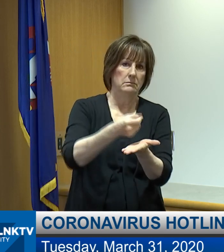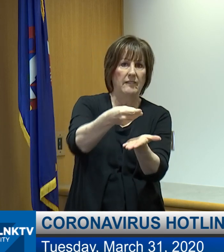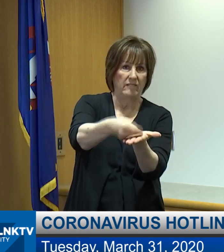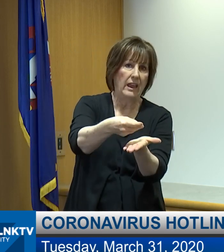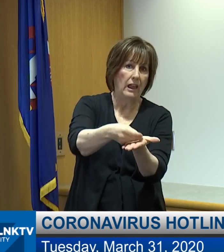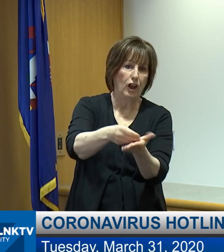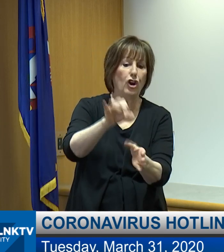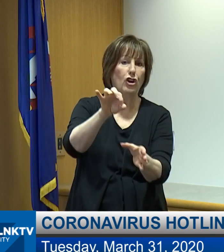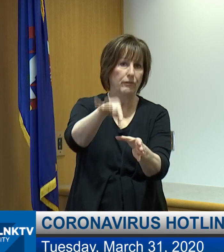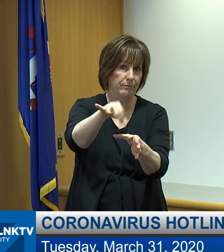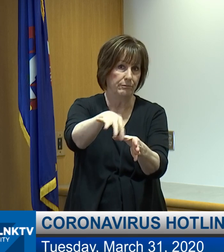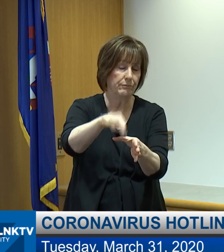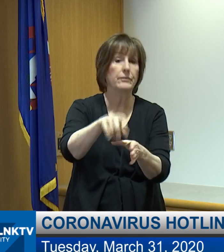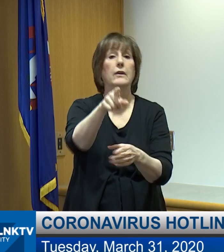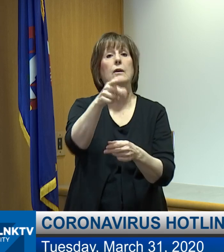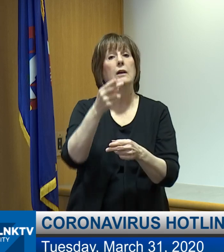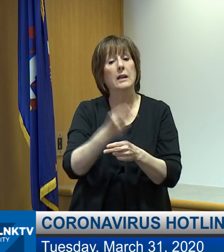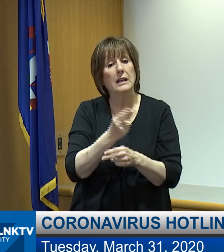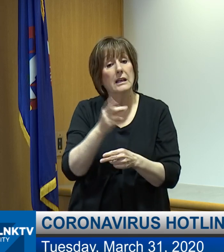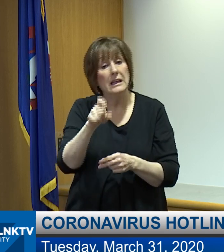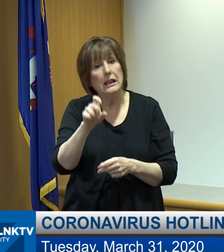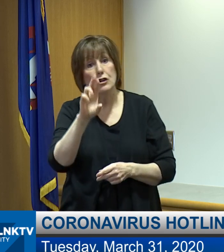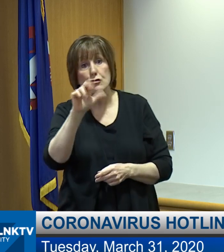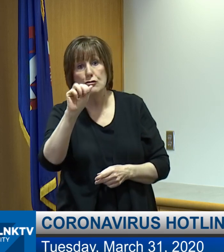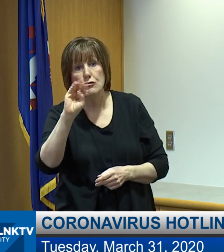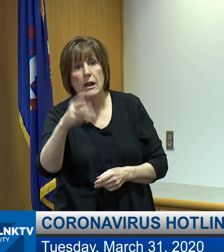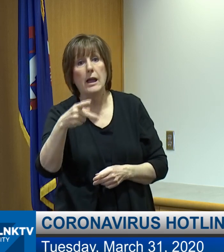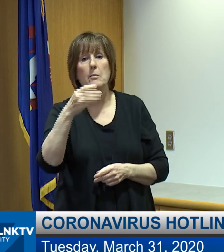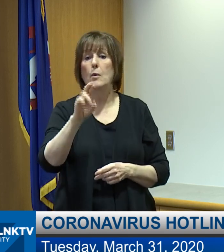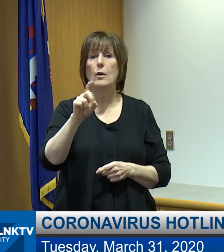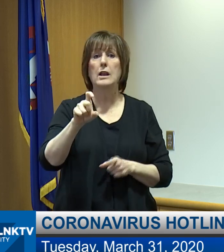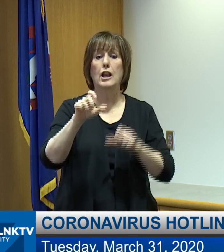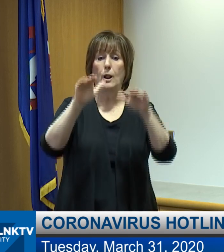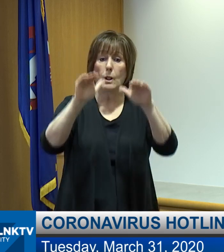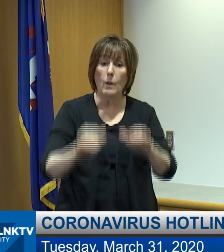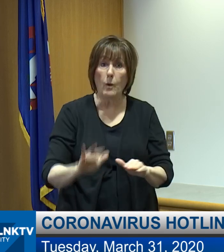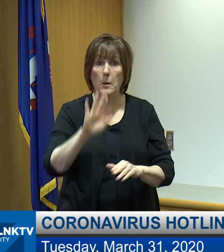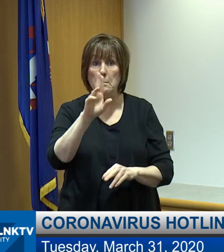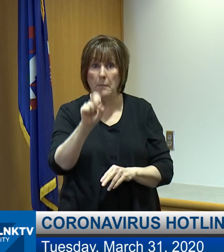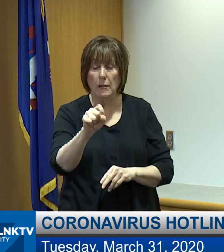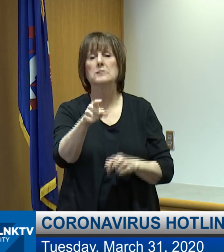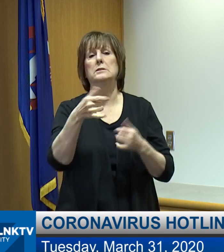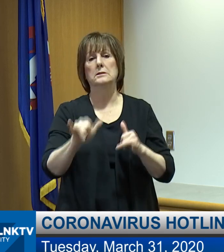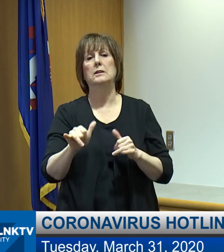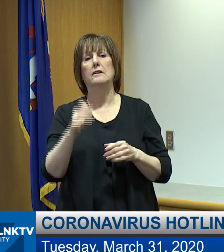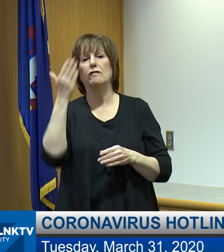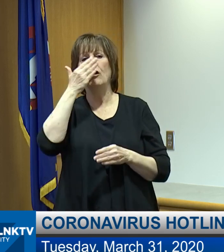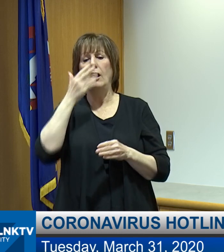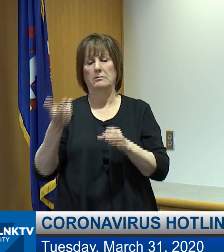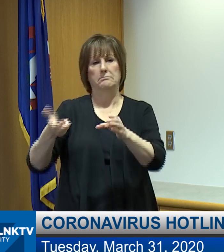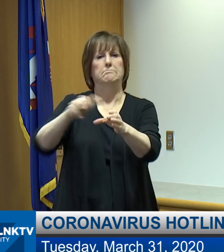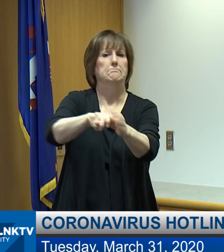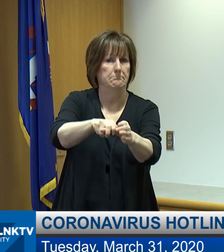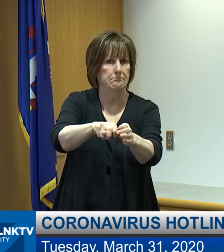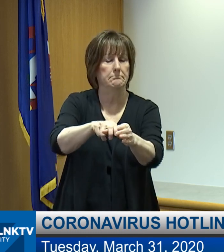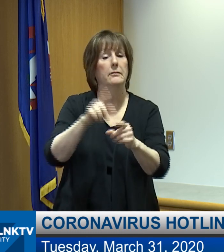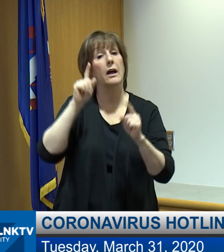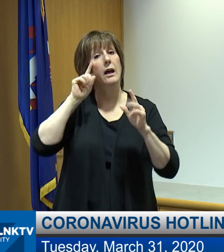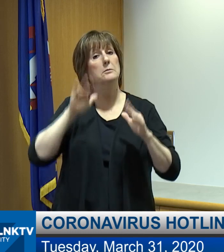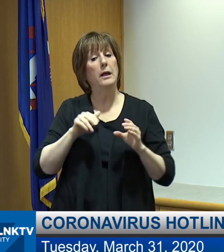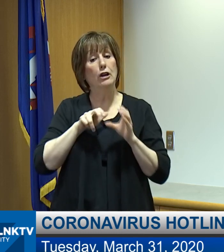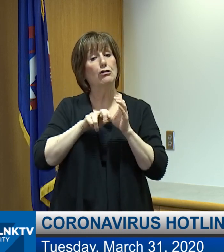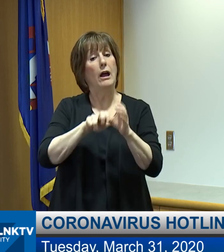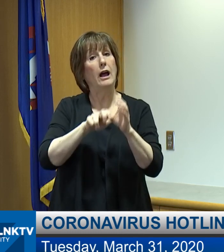to use a ramp or to have the bus lowered will continue to board using the front entry. We expect that ridership